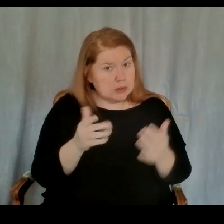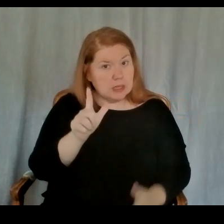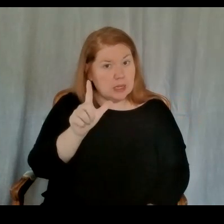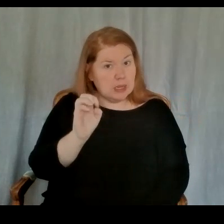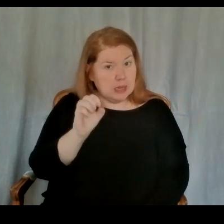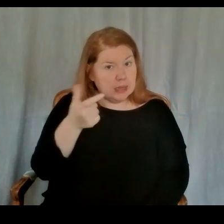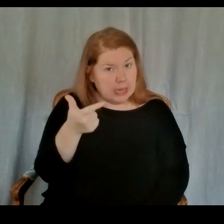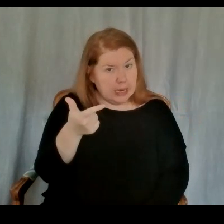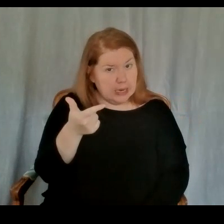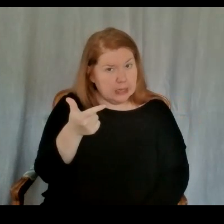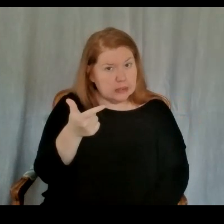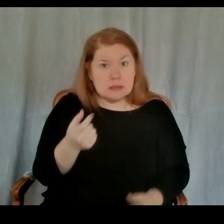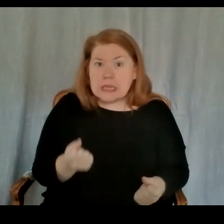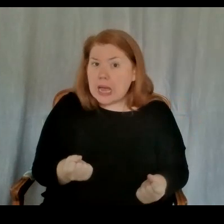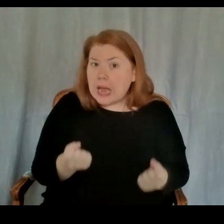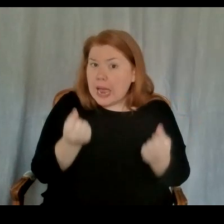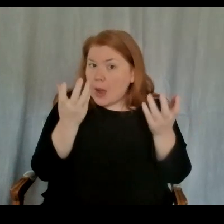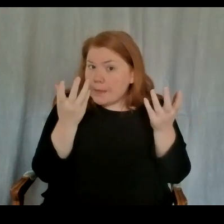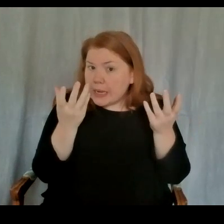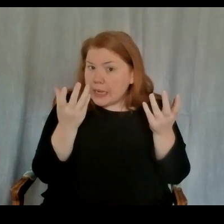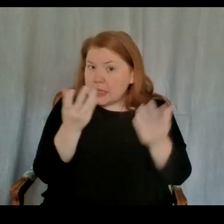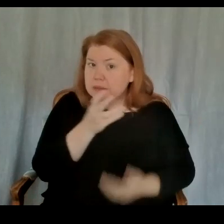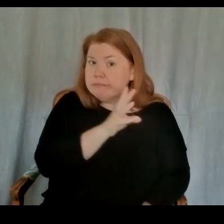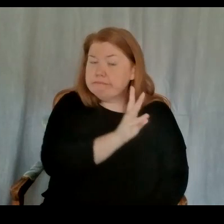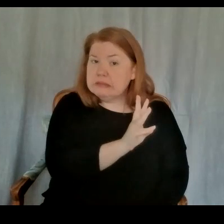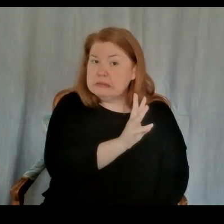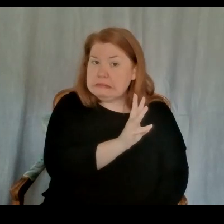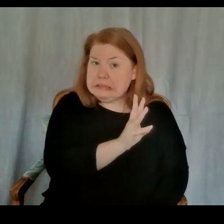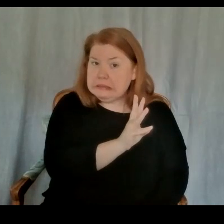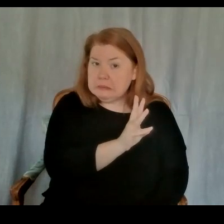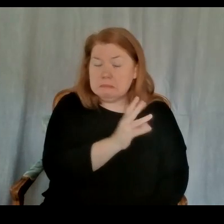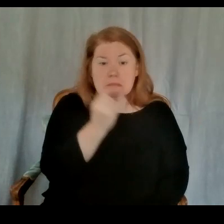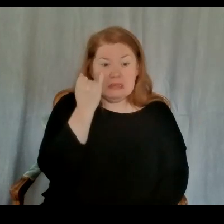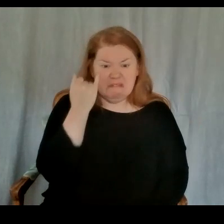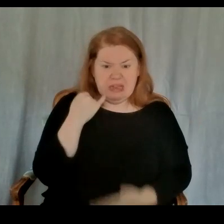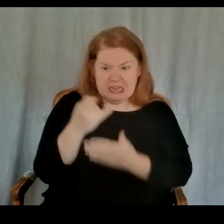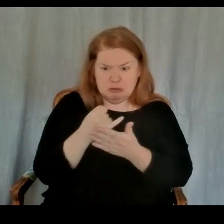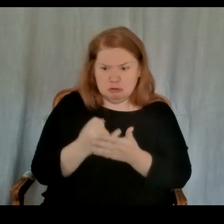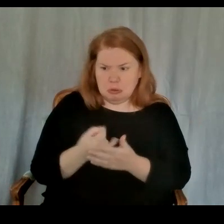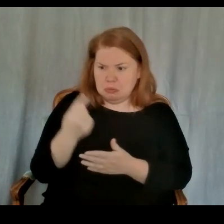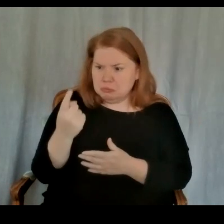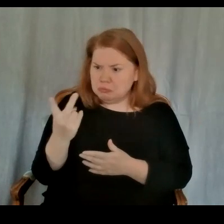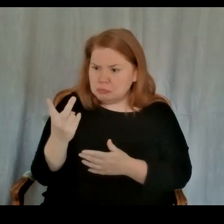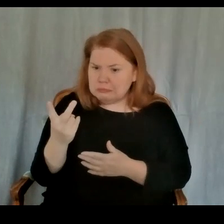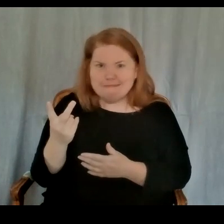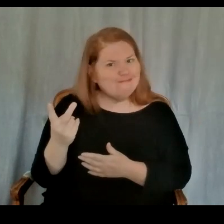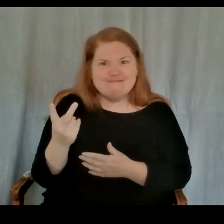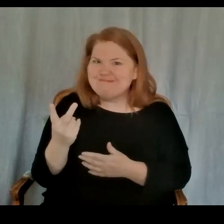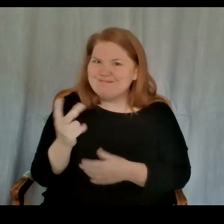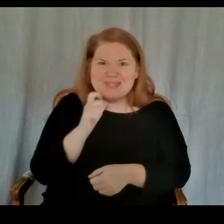Yep, a ladybug has 6 legs. So I can't just draw 2 legs, right? Because that wouldn't be good. So I do need to make sure I draw 6